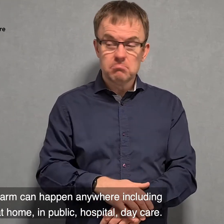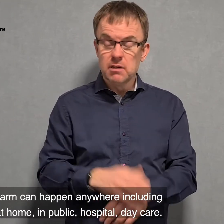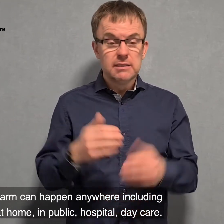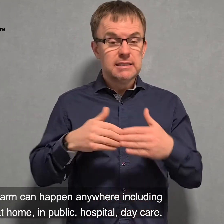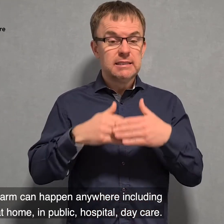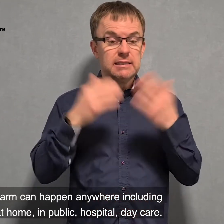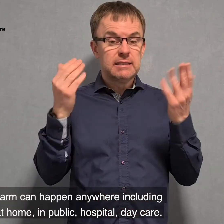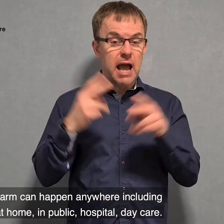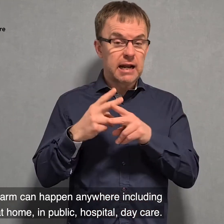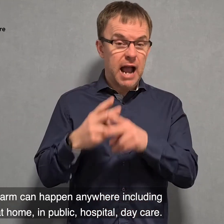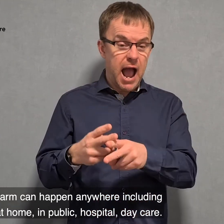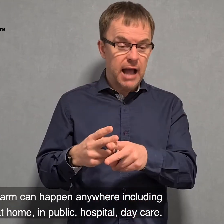daycare.